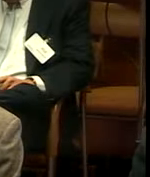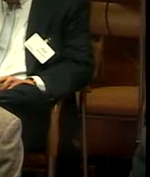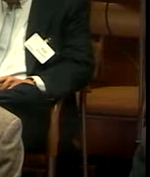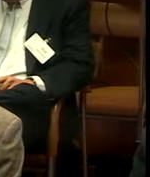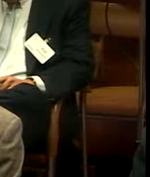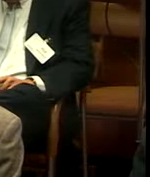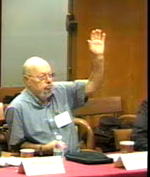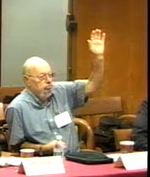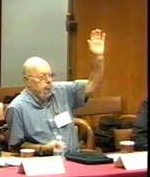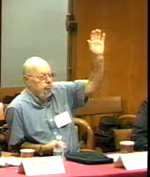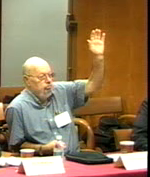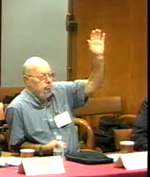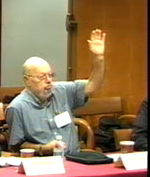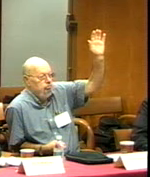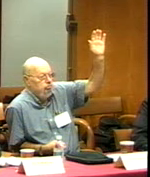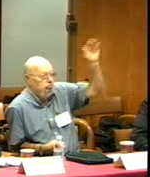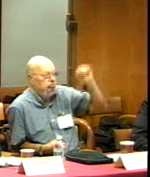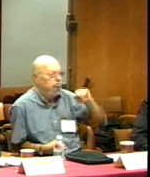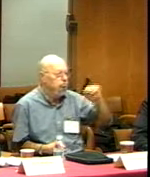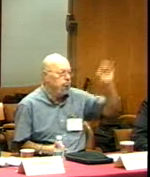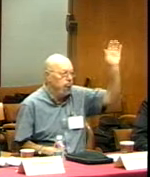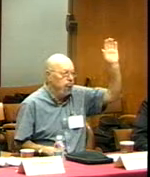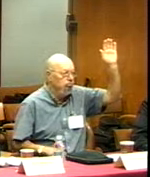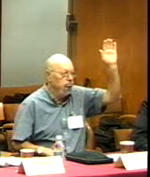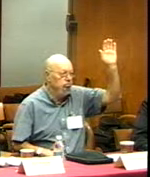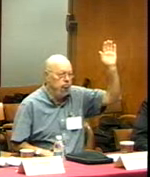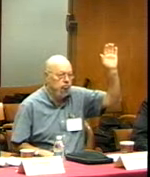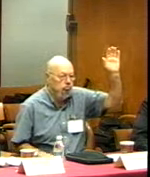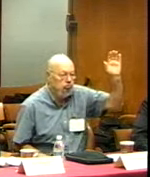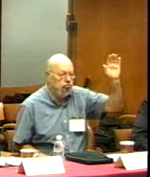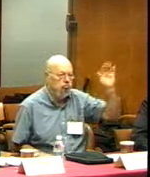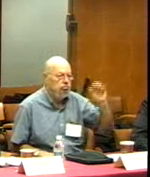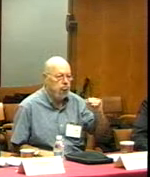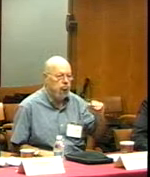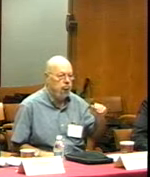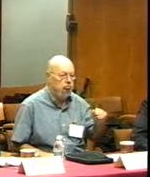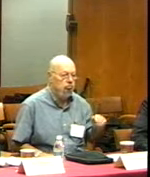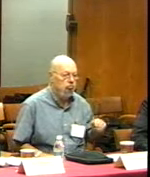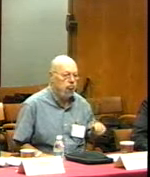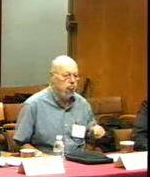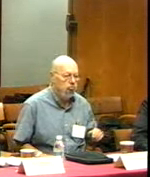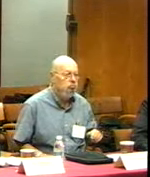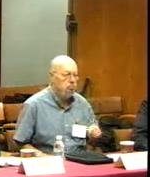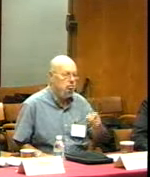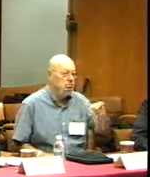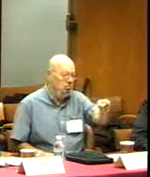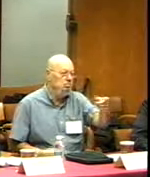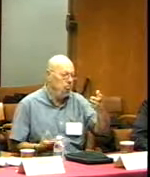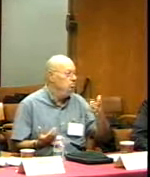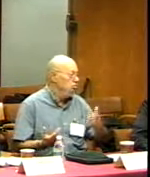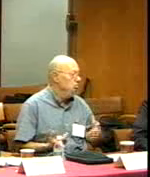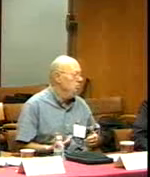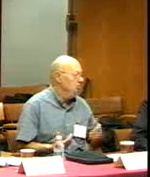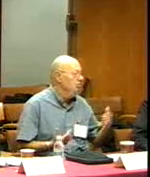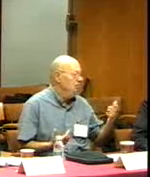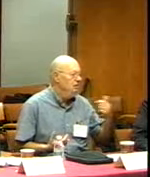I did want to mention the deaf-blind community is one that we're,